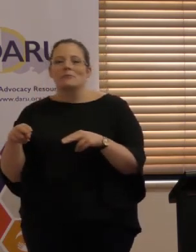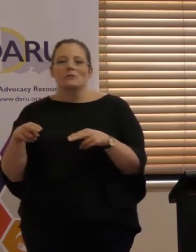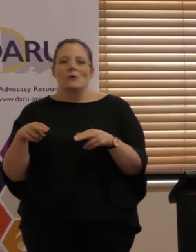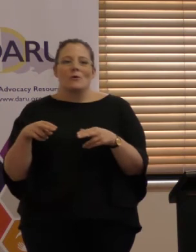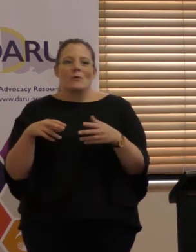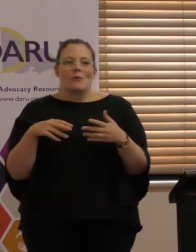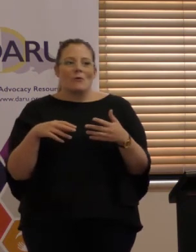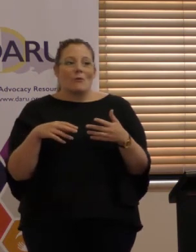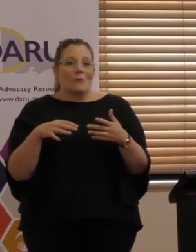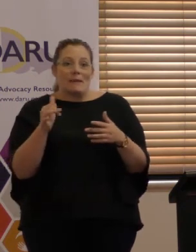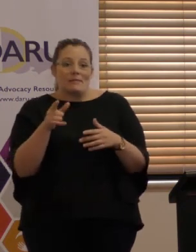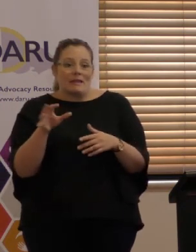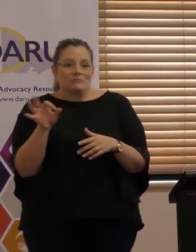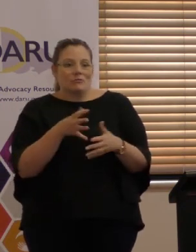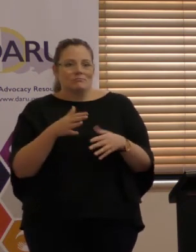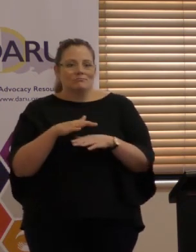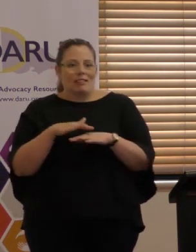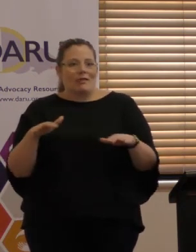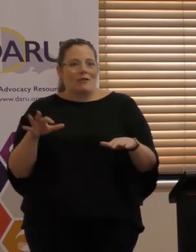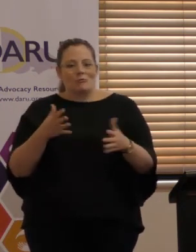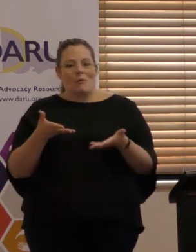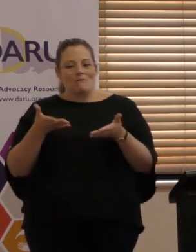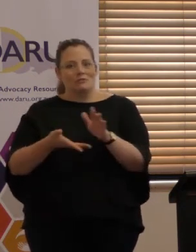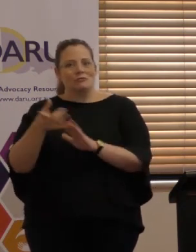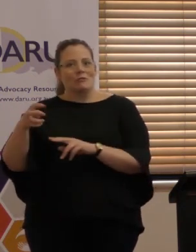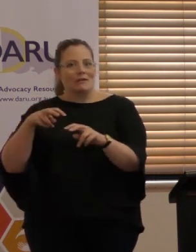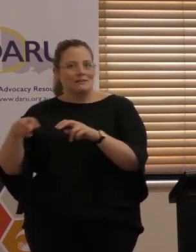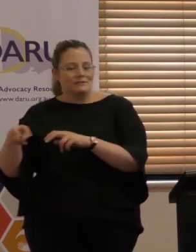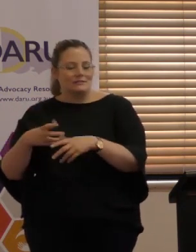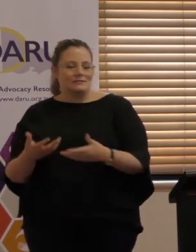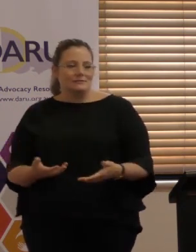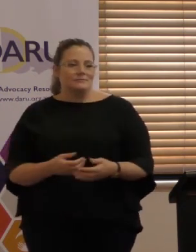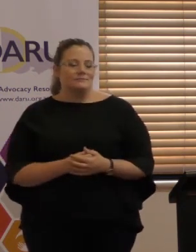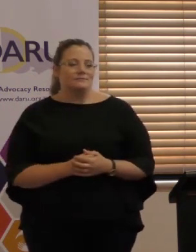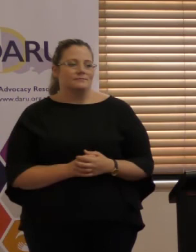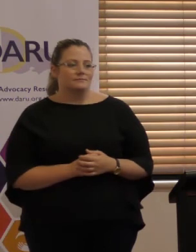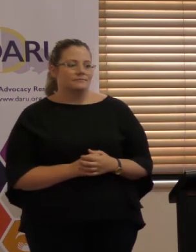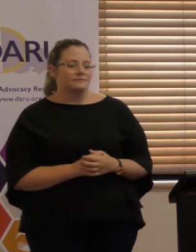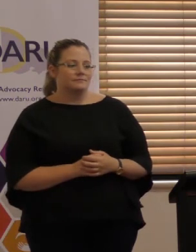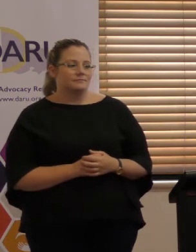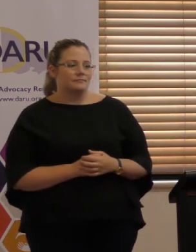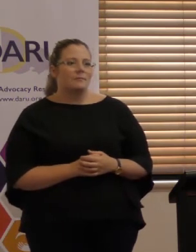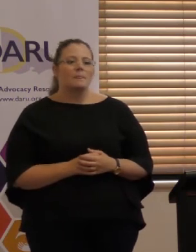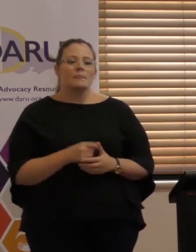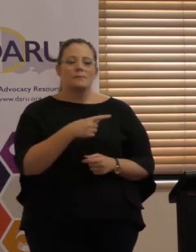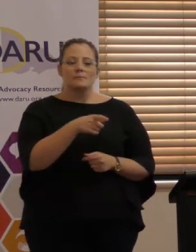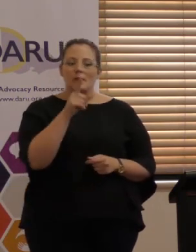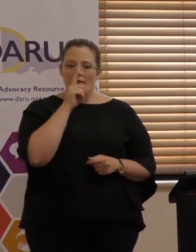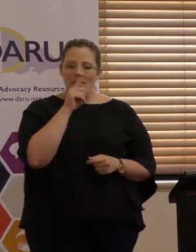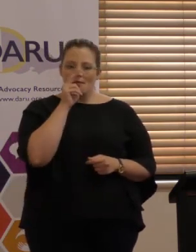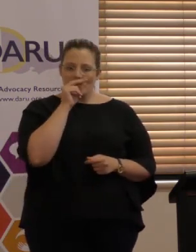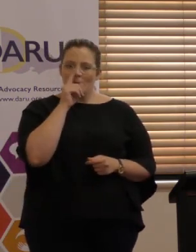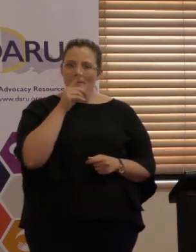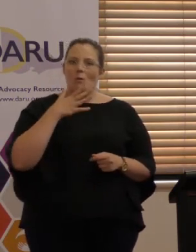they don't get to go to those things. Young people themselves talk about wanting peer groups and peer